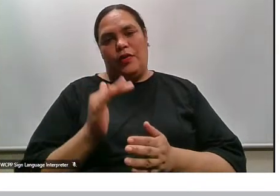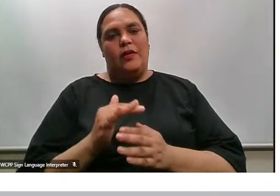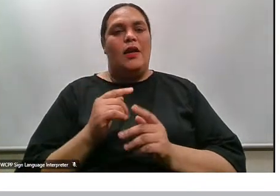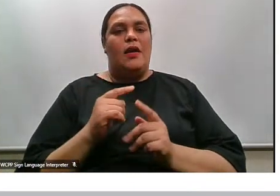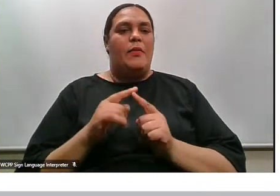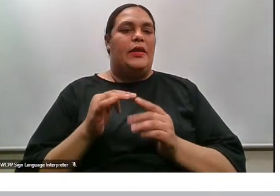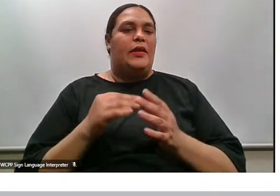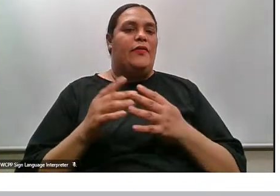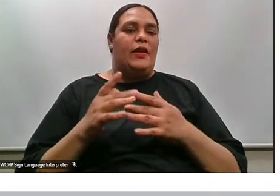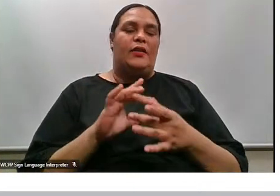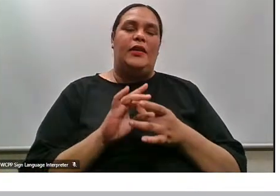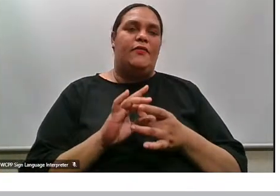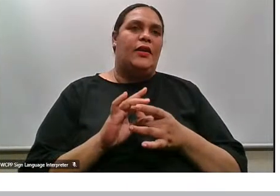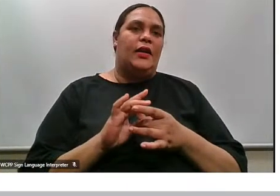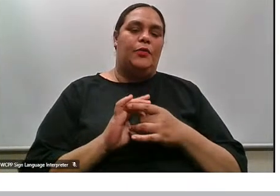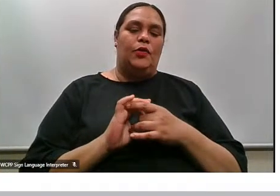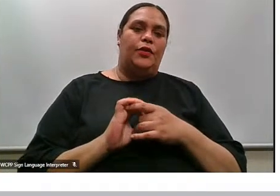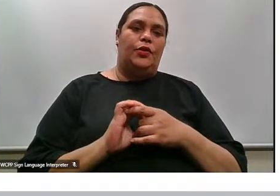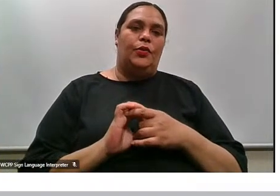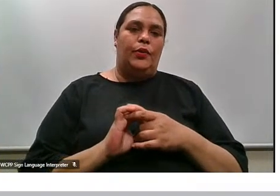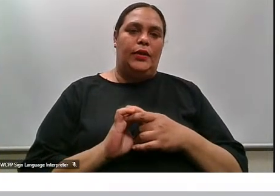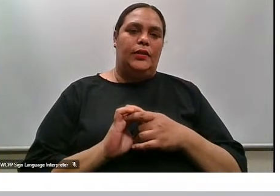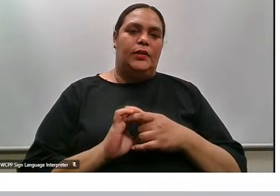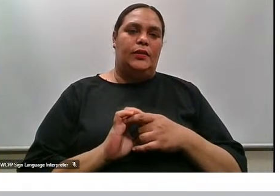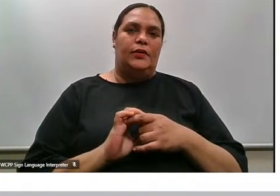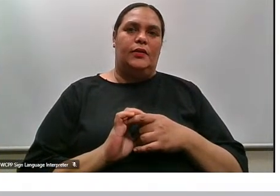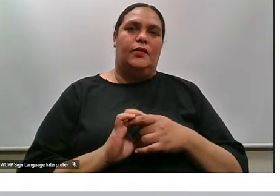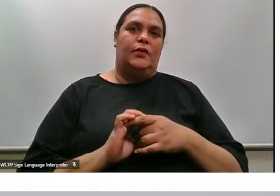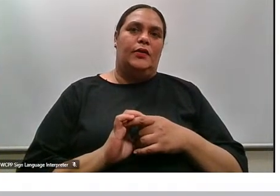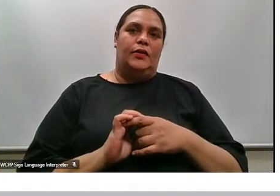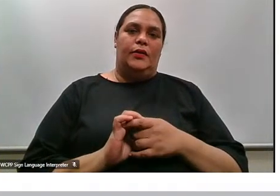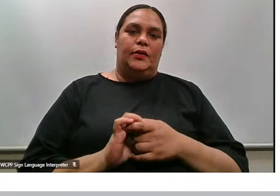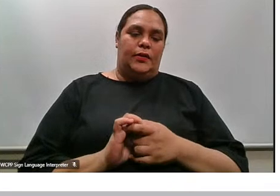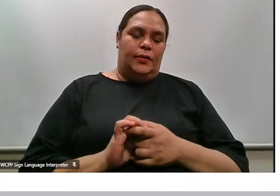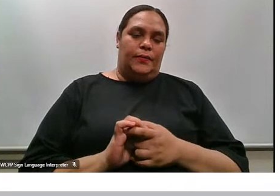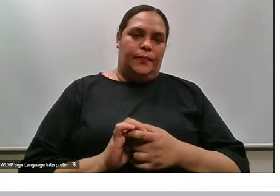any relationship between the two. Thanks, Chair.